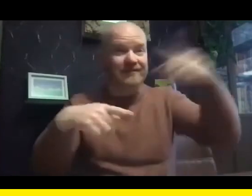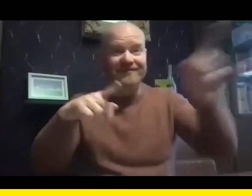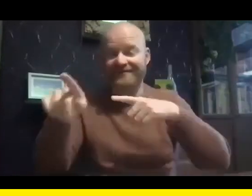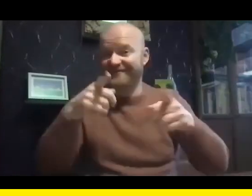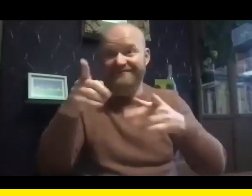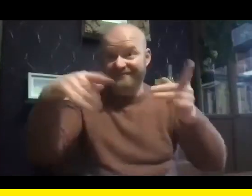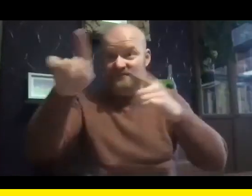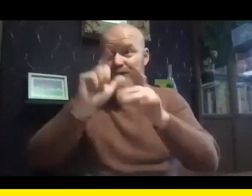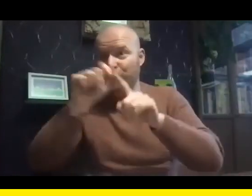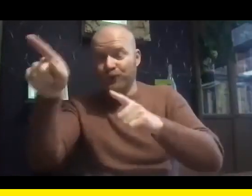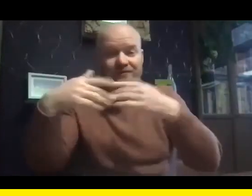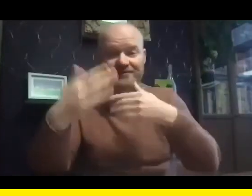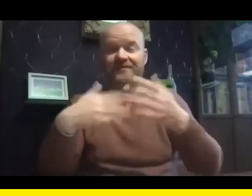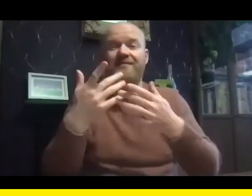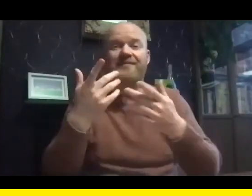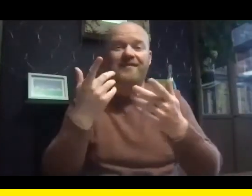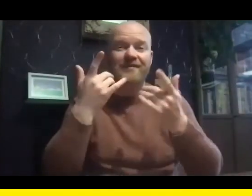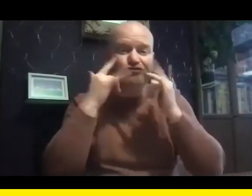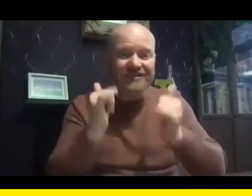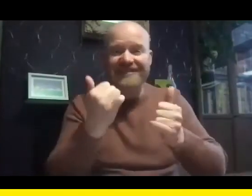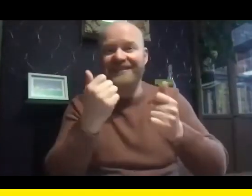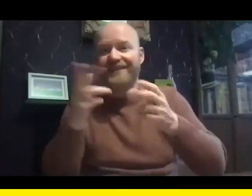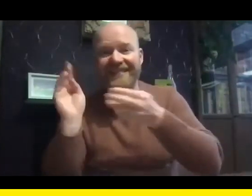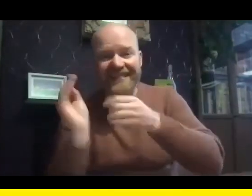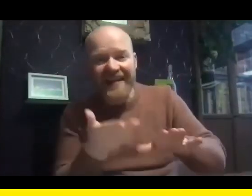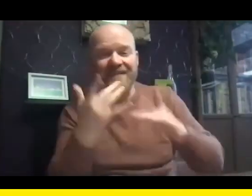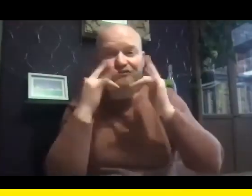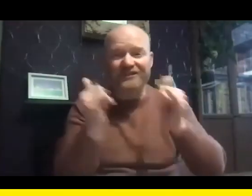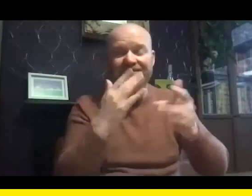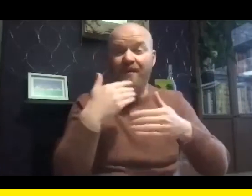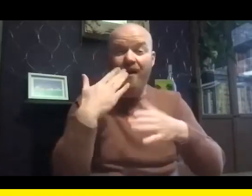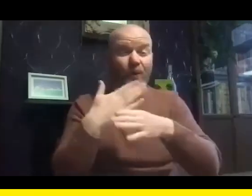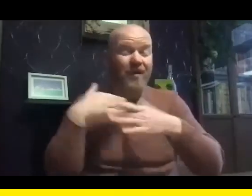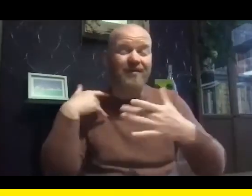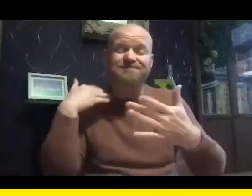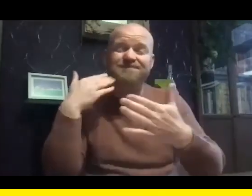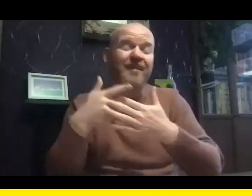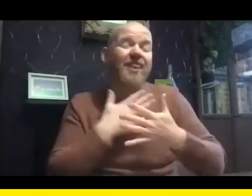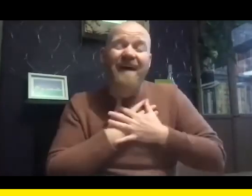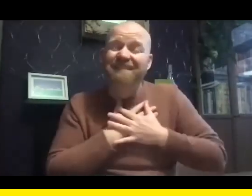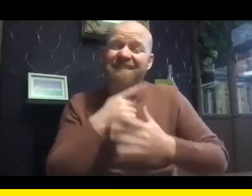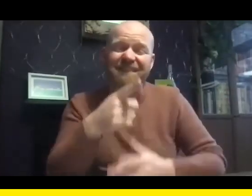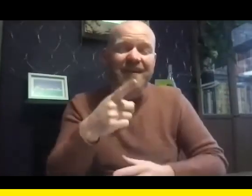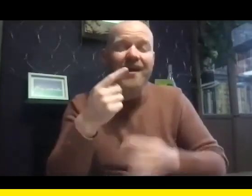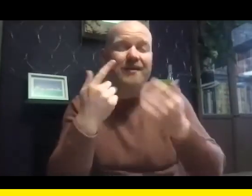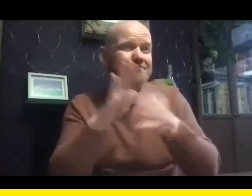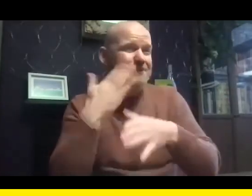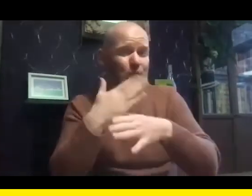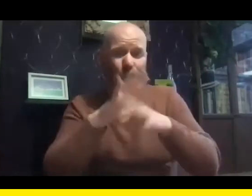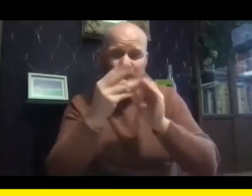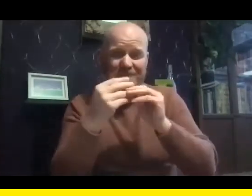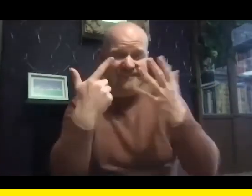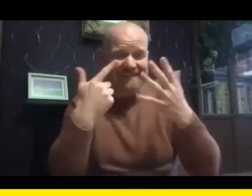would just sign, it would go into the mobile device I was using, and the interpreter would voice it over for me. So we had to check on deliveries, we had to look